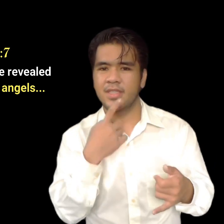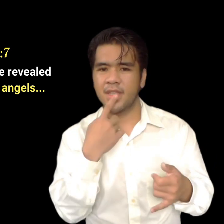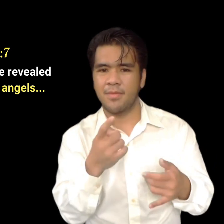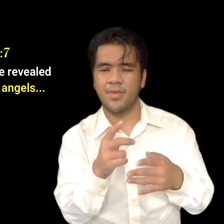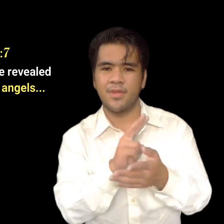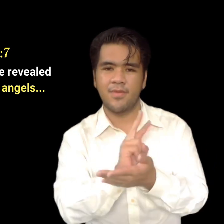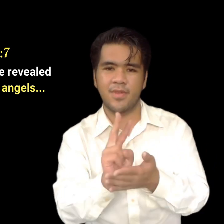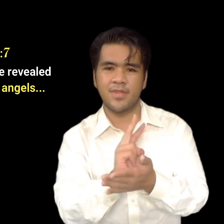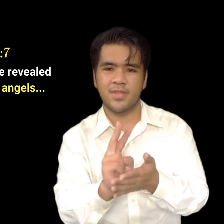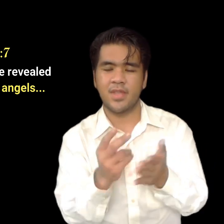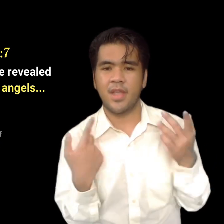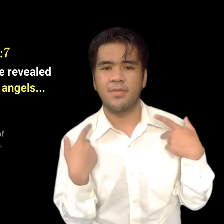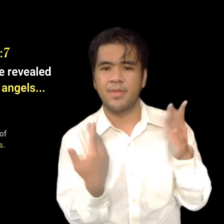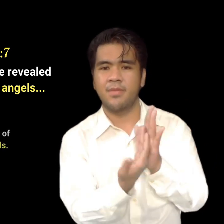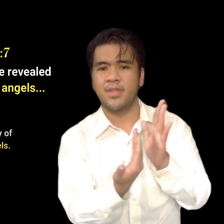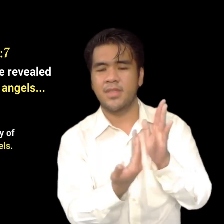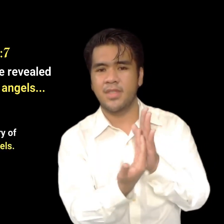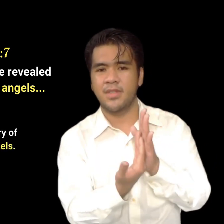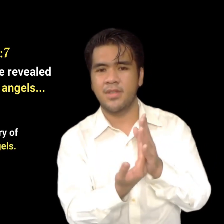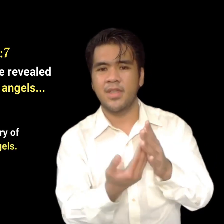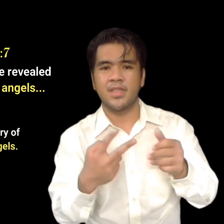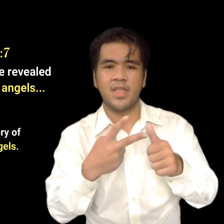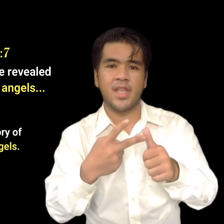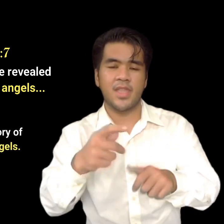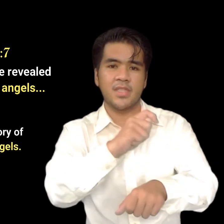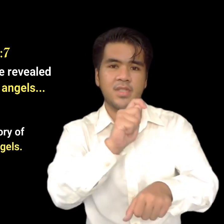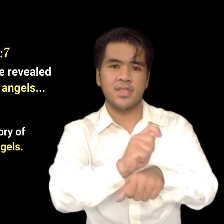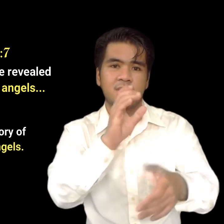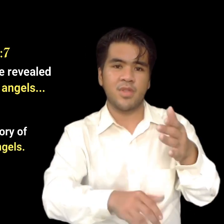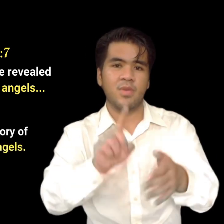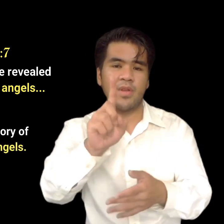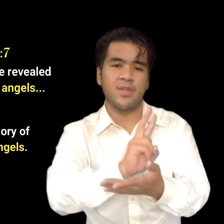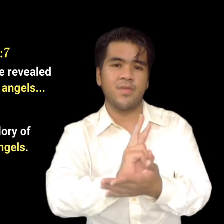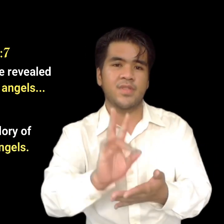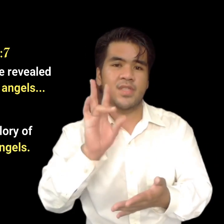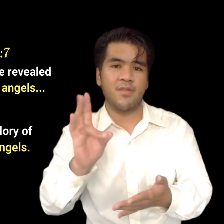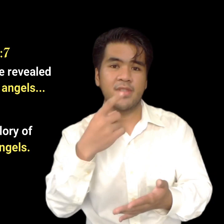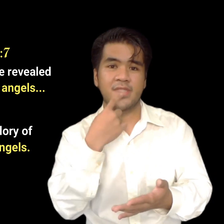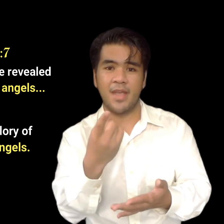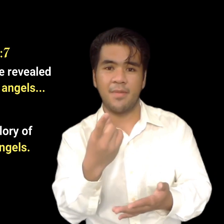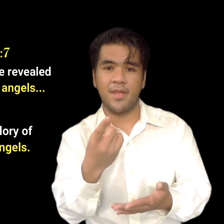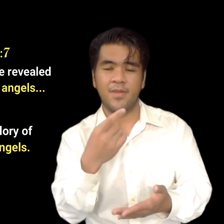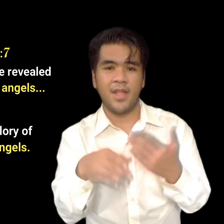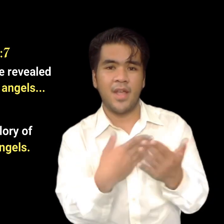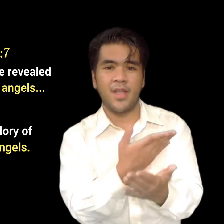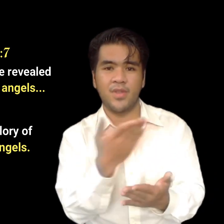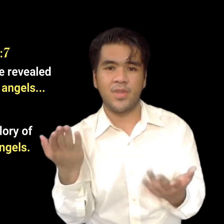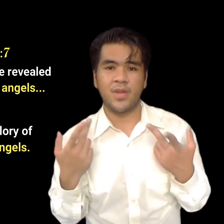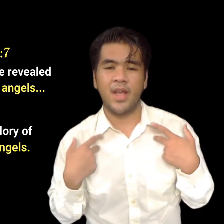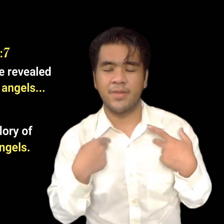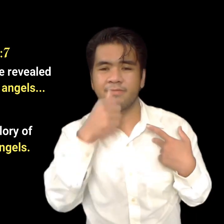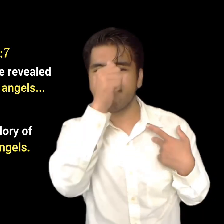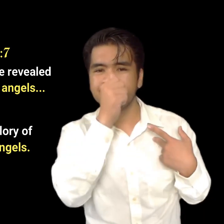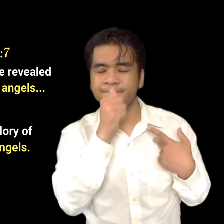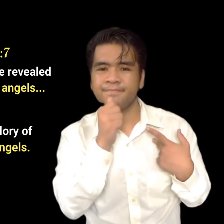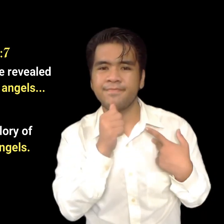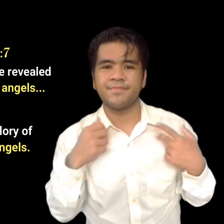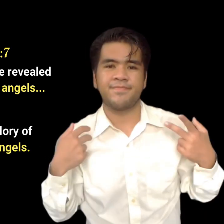in Mark chapter 8, verse 38, it says, Whosoever therefore shall be ashamed of me and of my words in this adulterous and